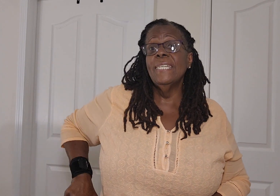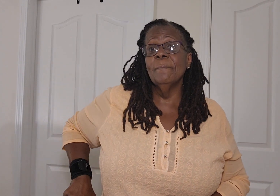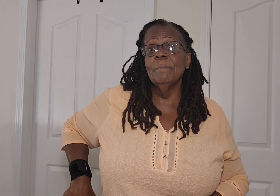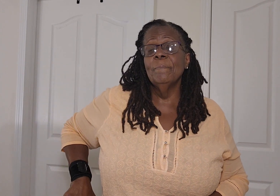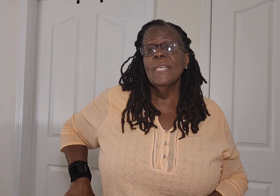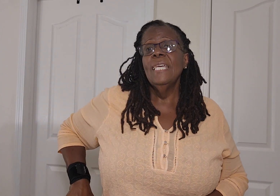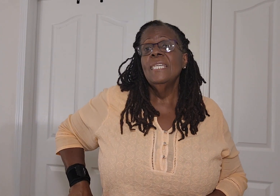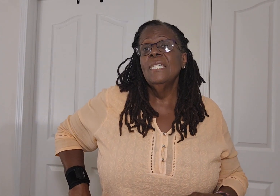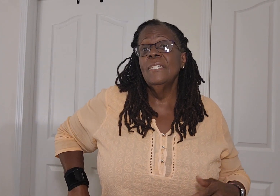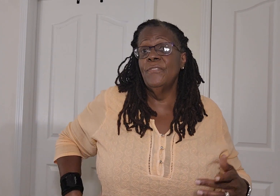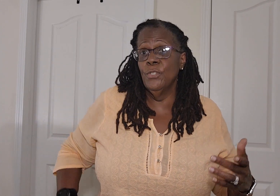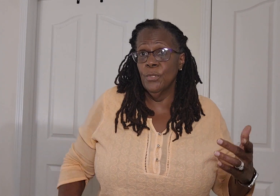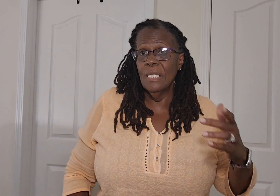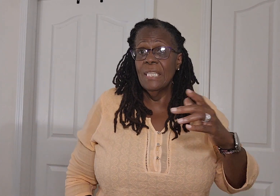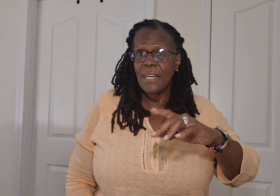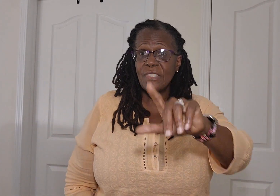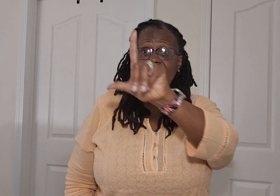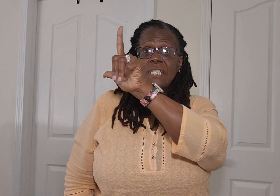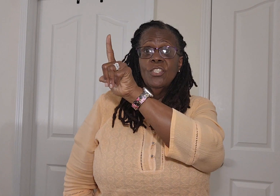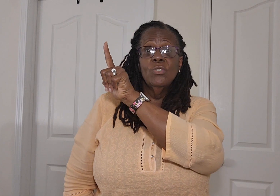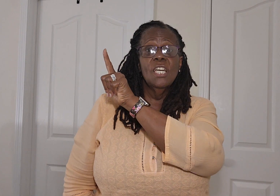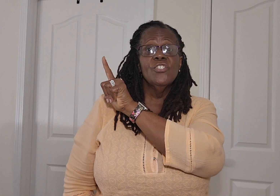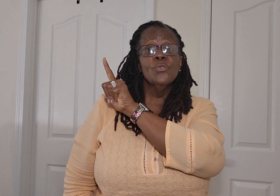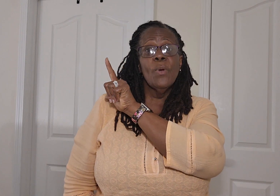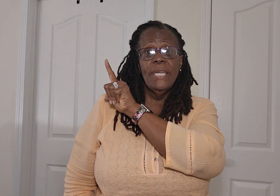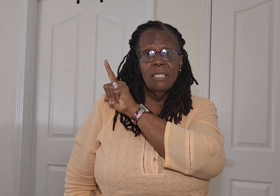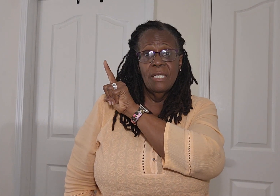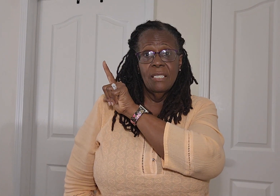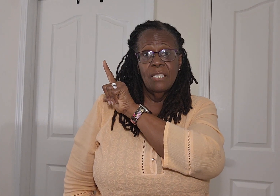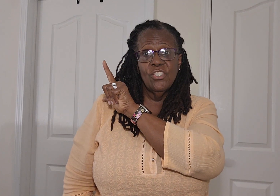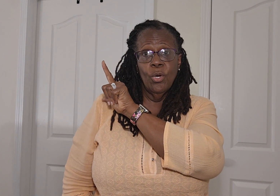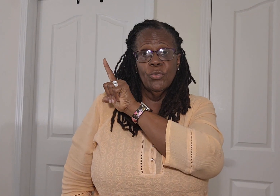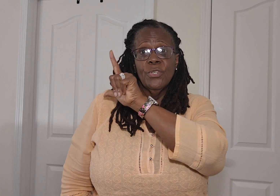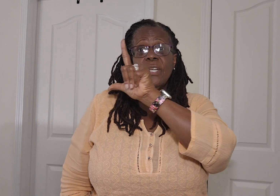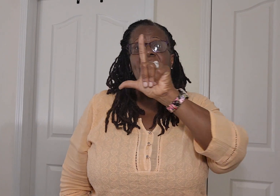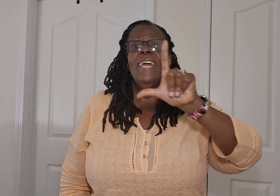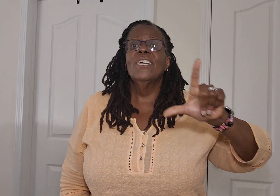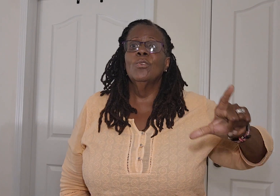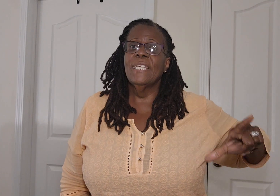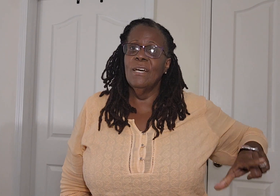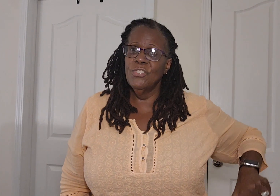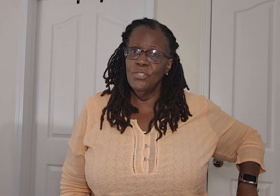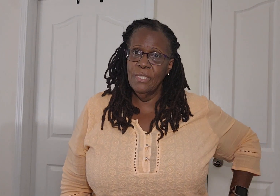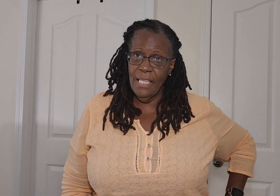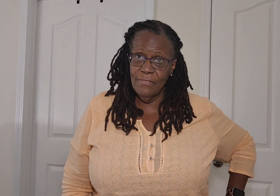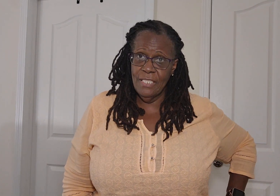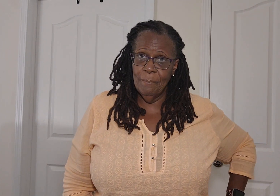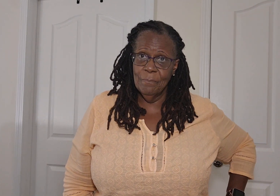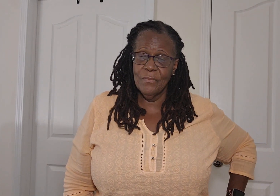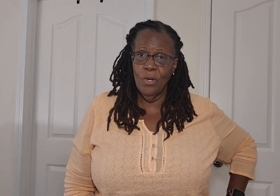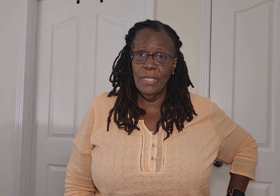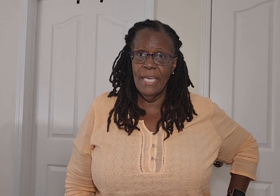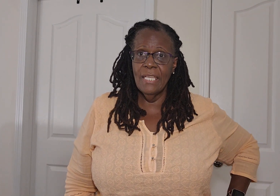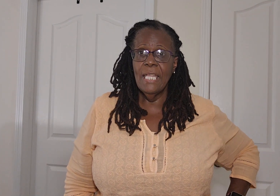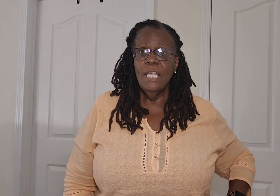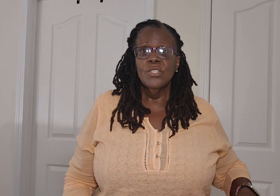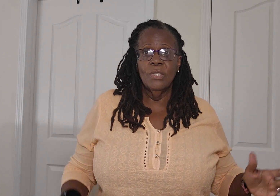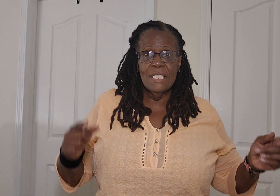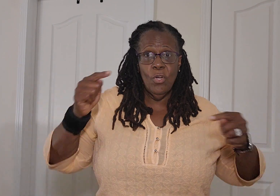hip. If you're left-handed, you touch your right shoulder and go down to your left hip. Okay? So let's go